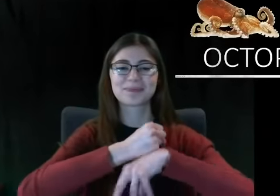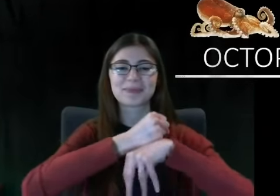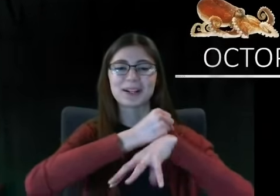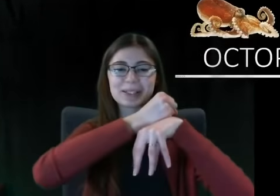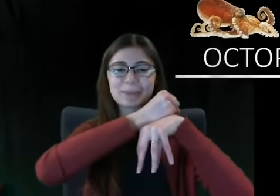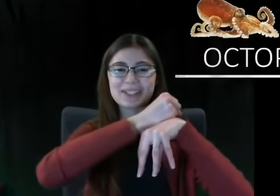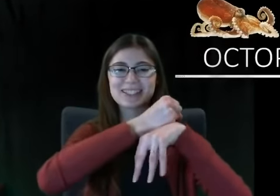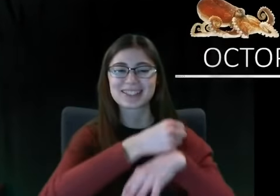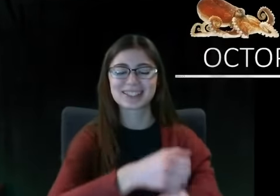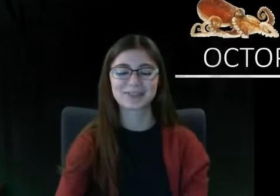Octopus.